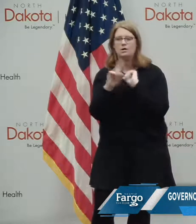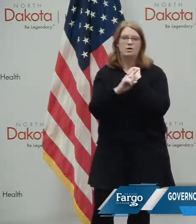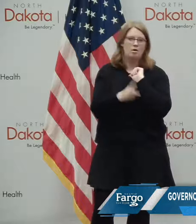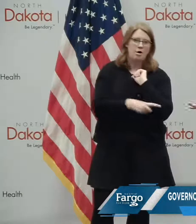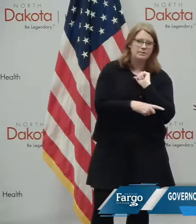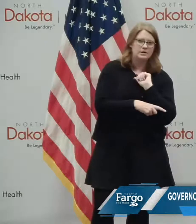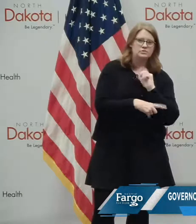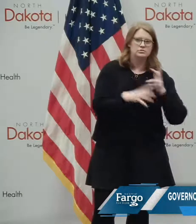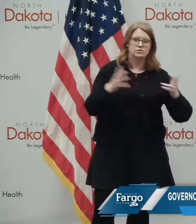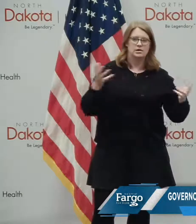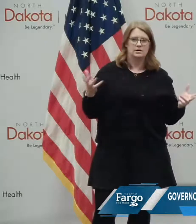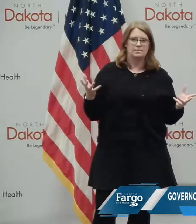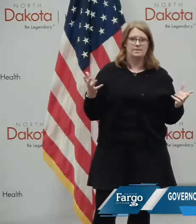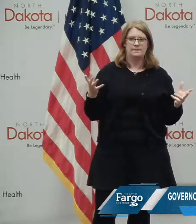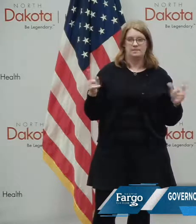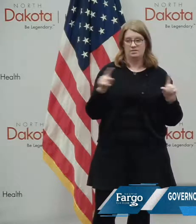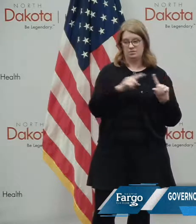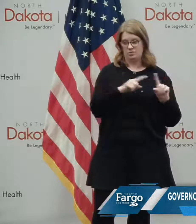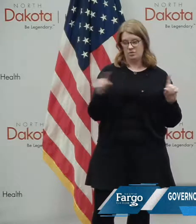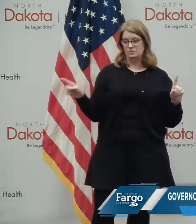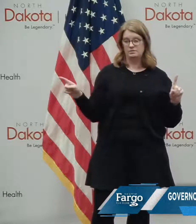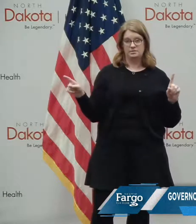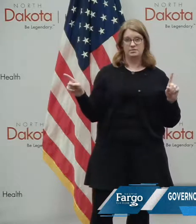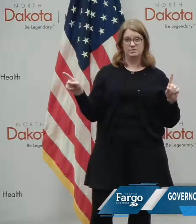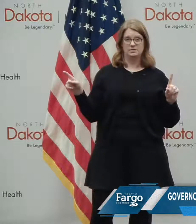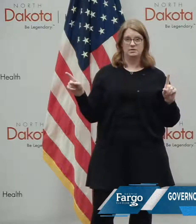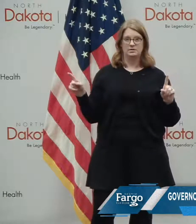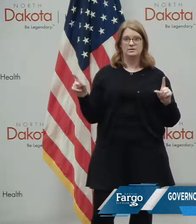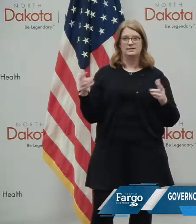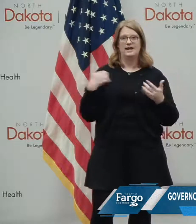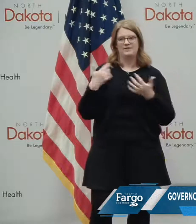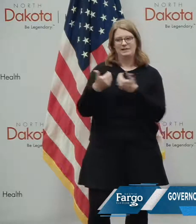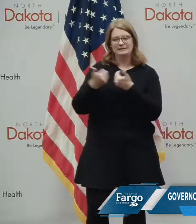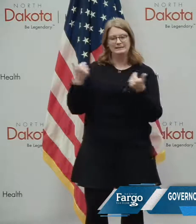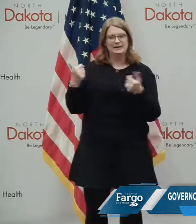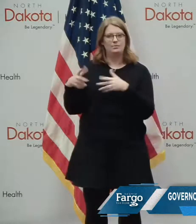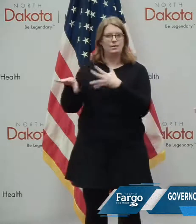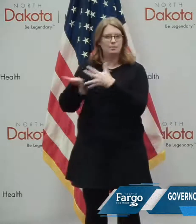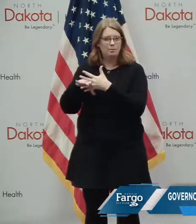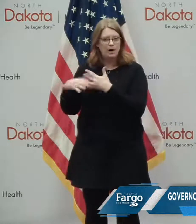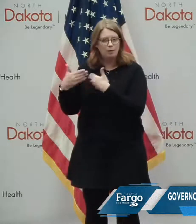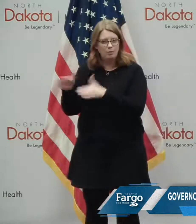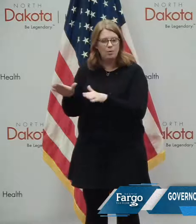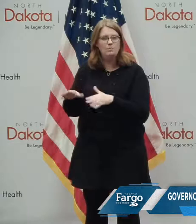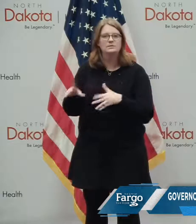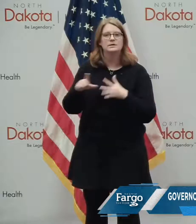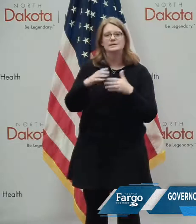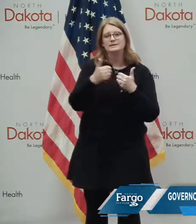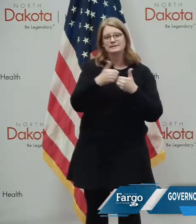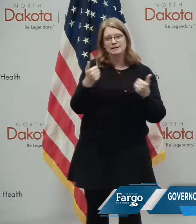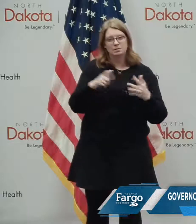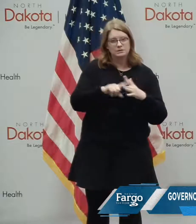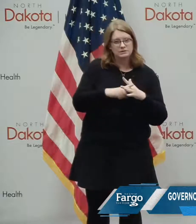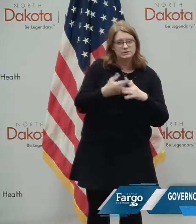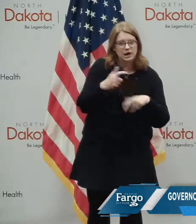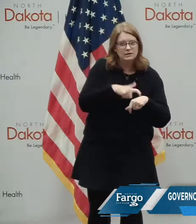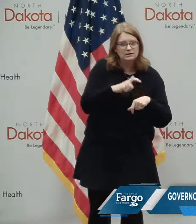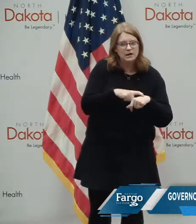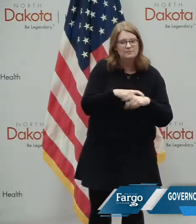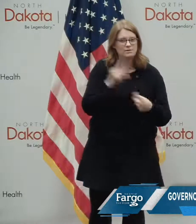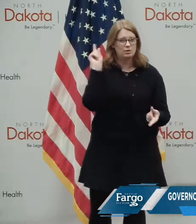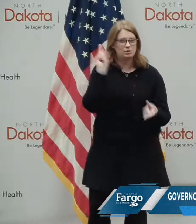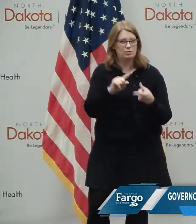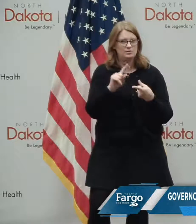folks early on were creating separate break rooms, separate start times, separate everything, so that you would reduce the number of potential